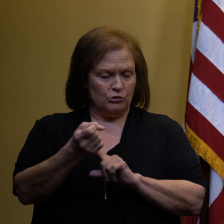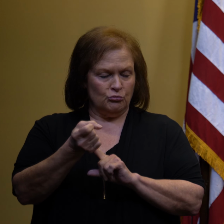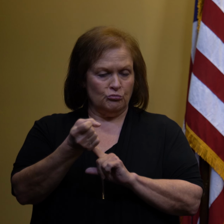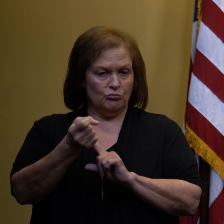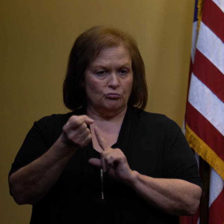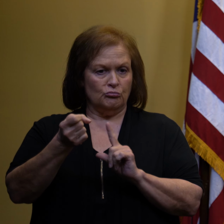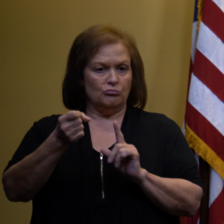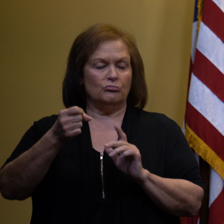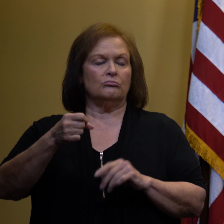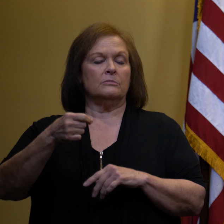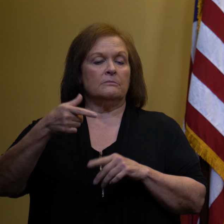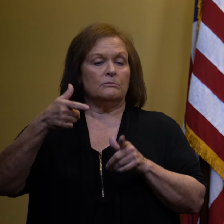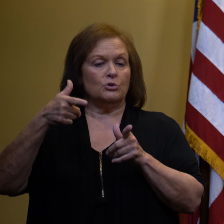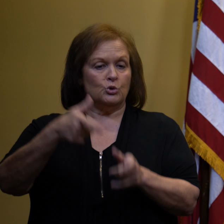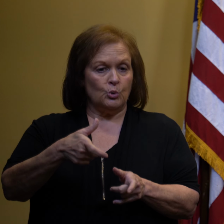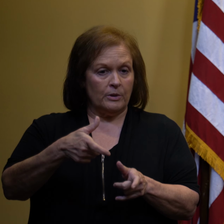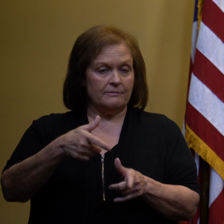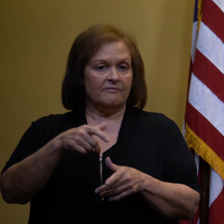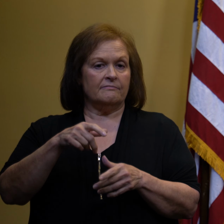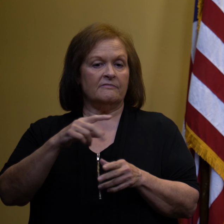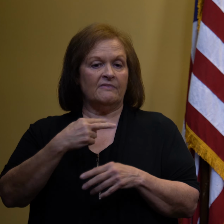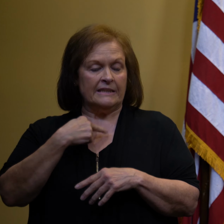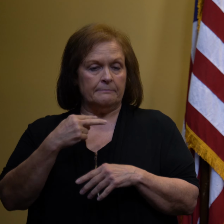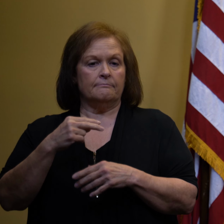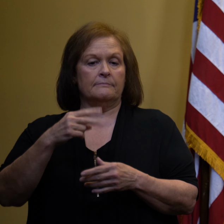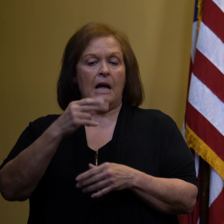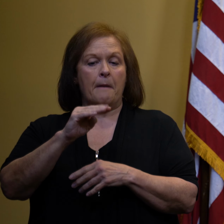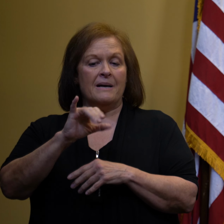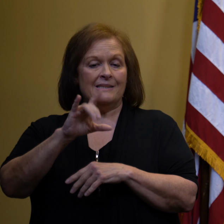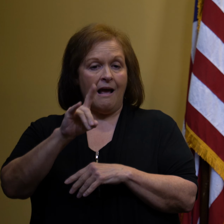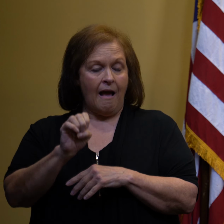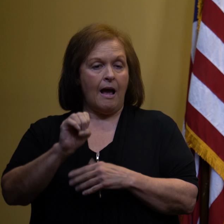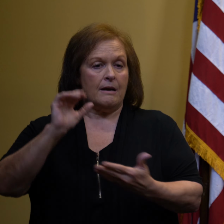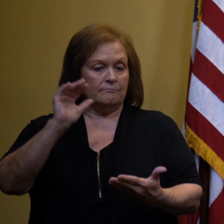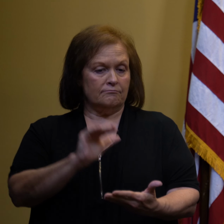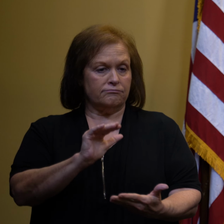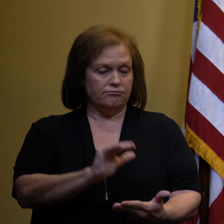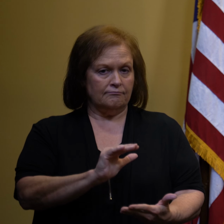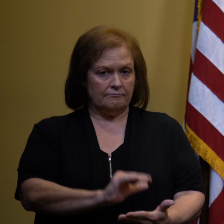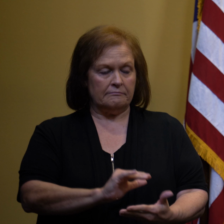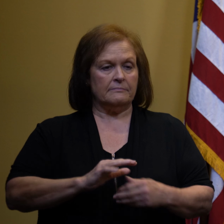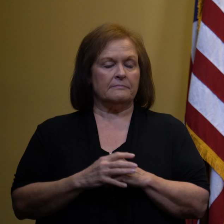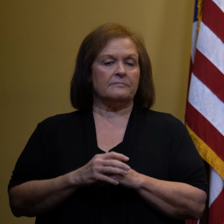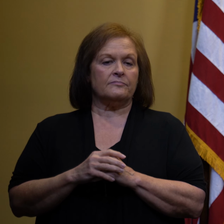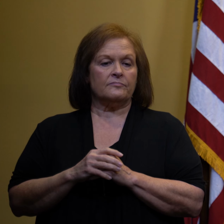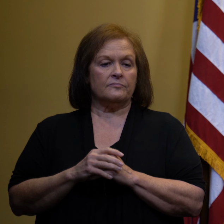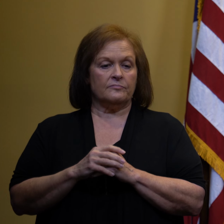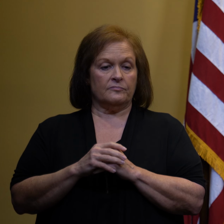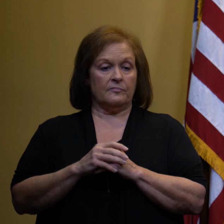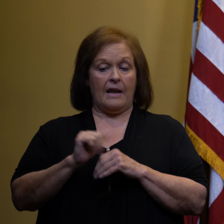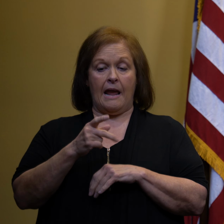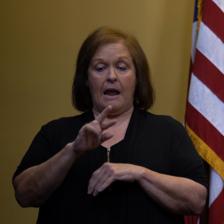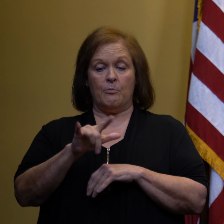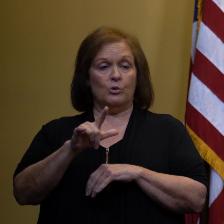Non-fatal shooting victims down 11. Homicides 11% down. As of